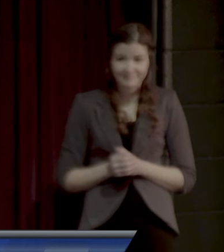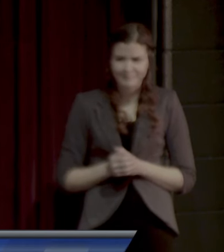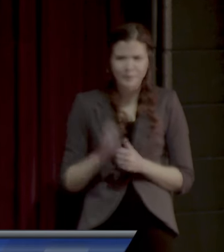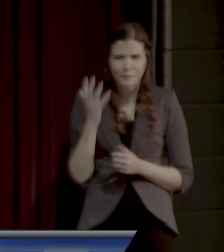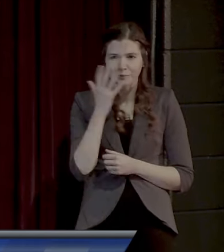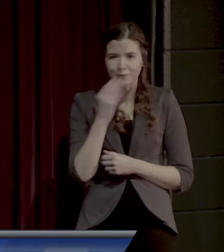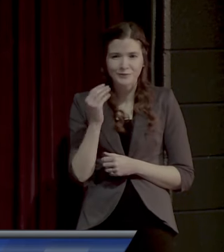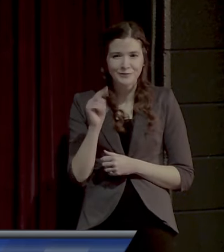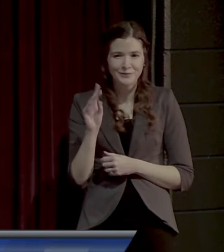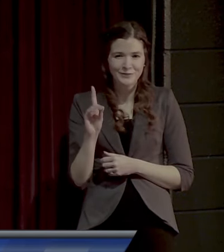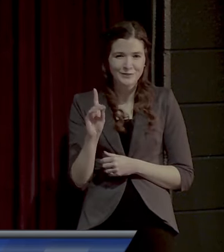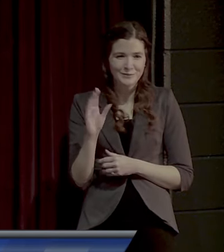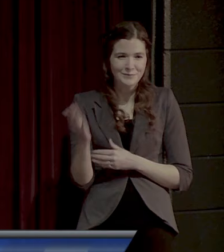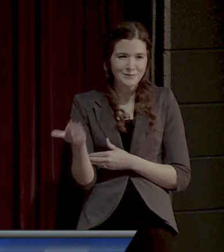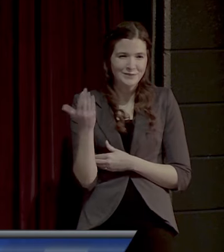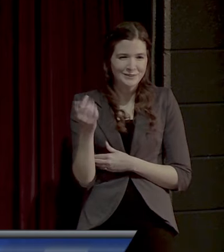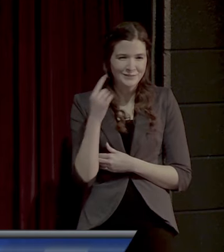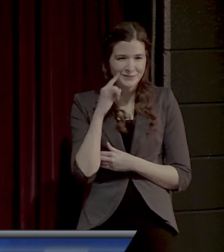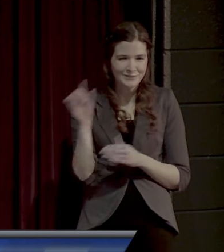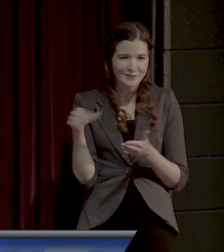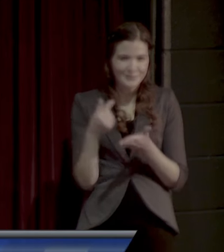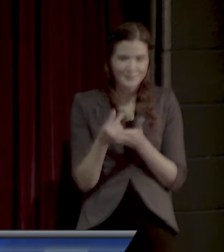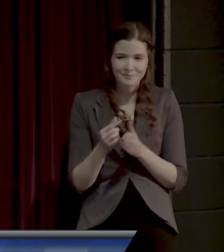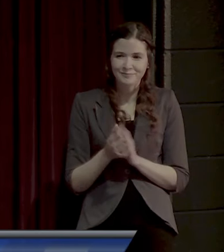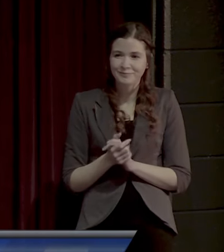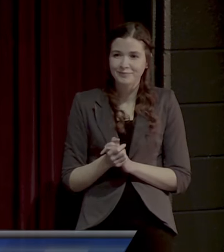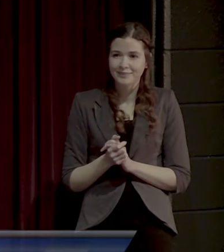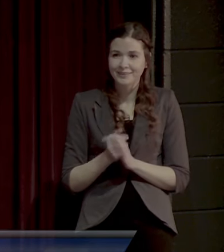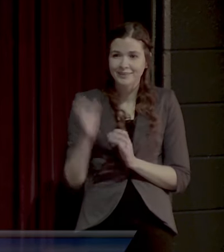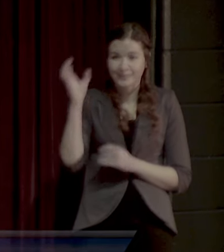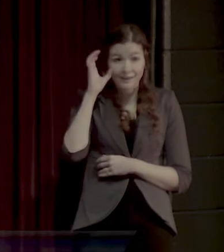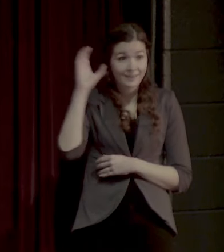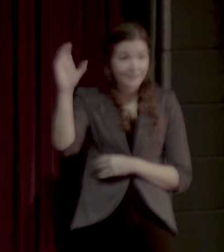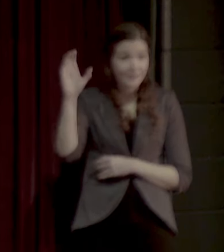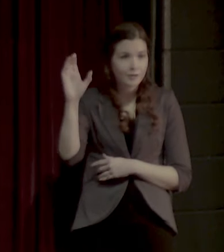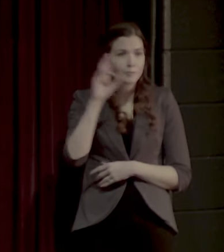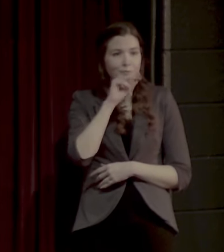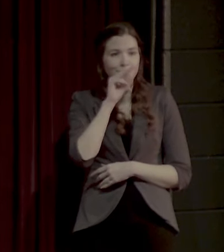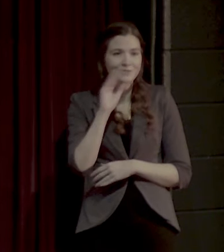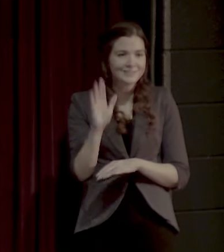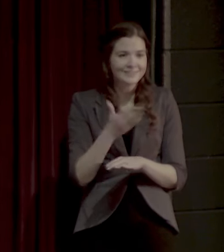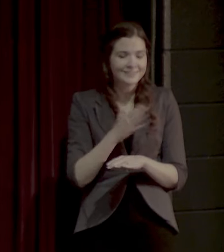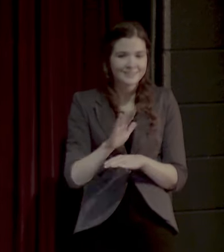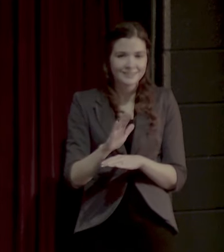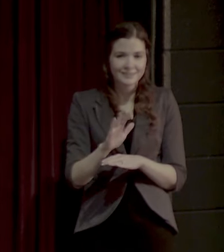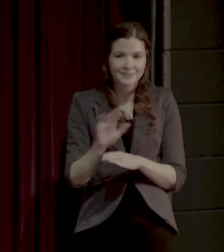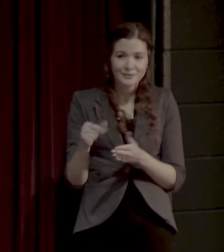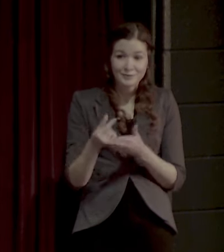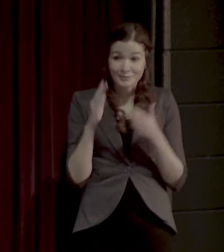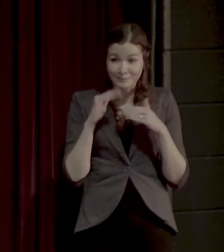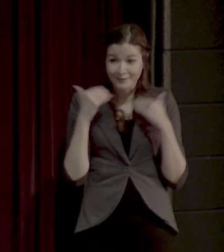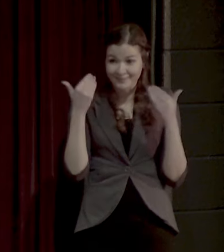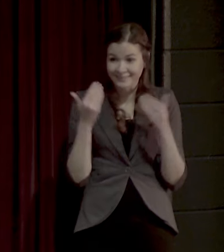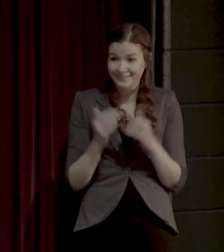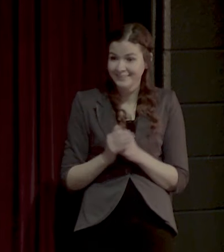What a beautiful North Dakota morning for a graduation. The sun is shining, birds are singing, graduates are